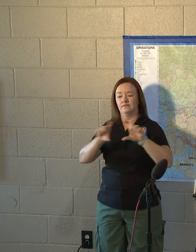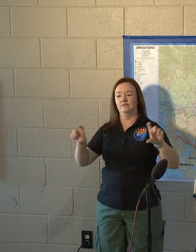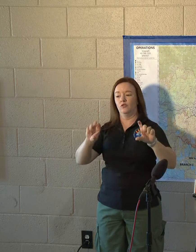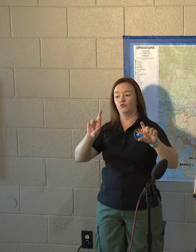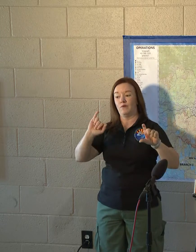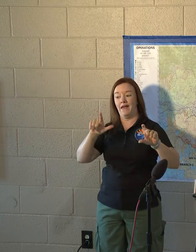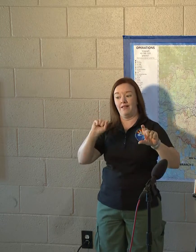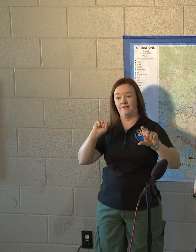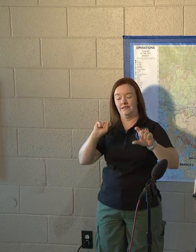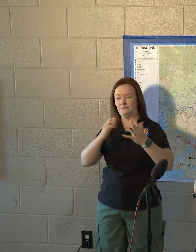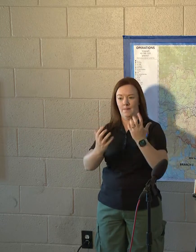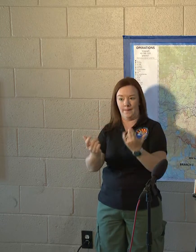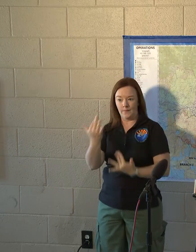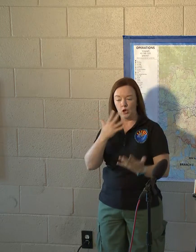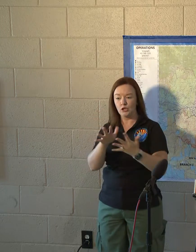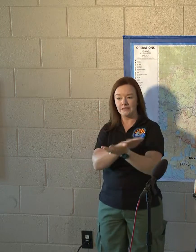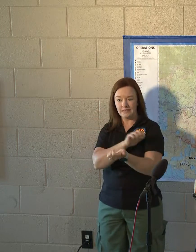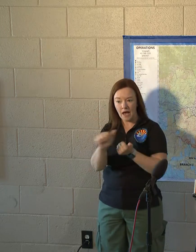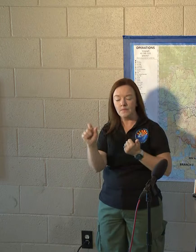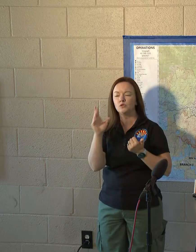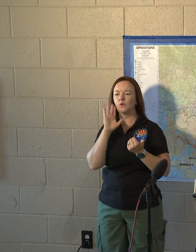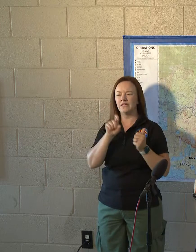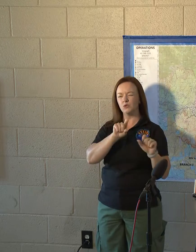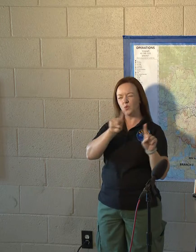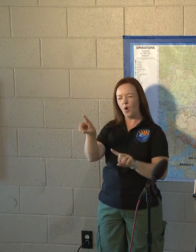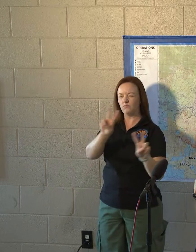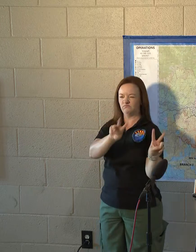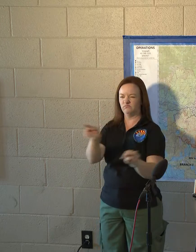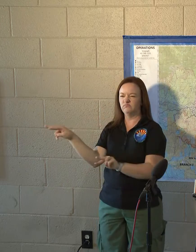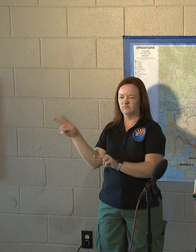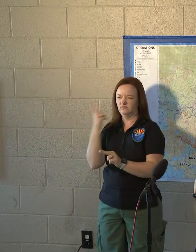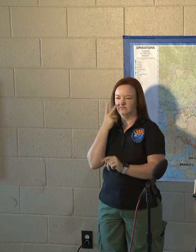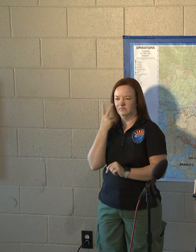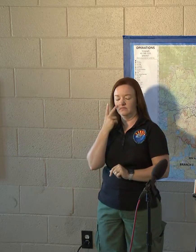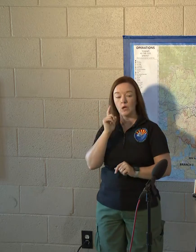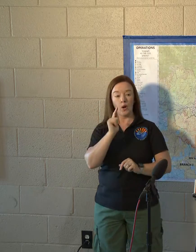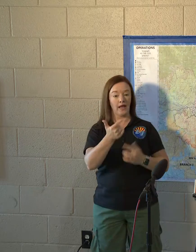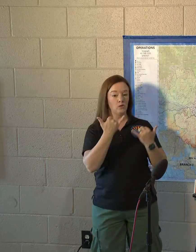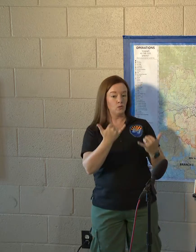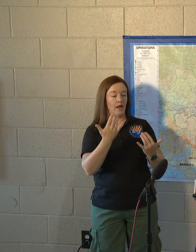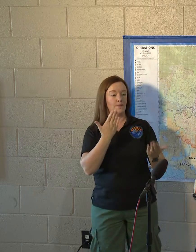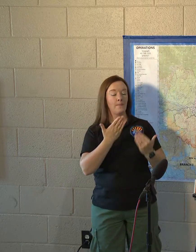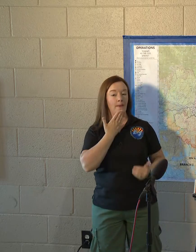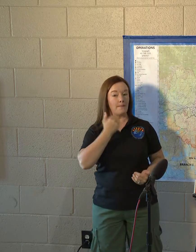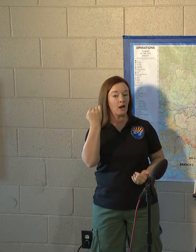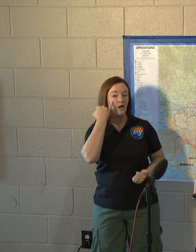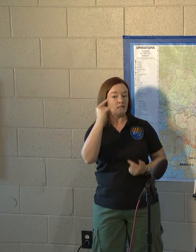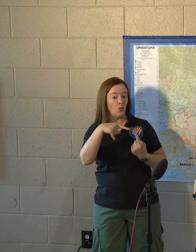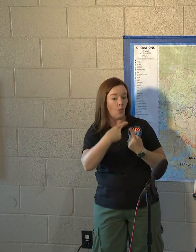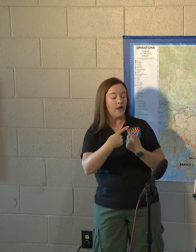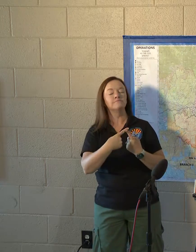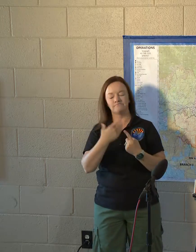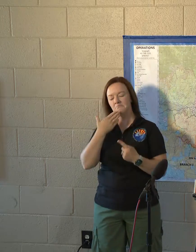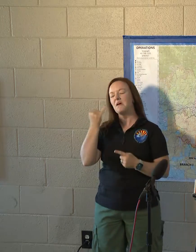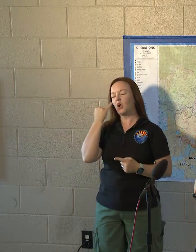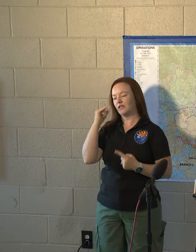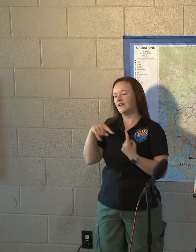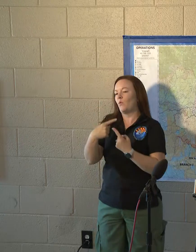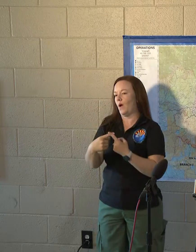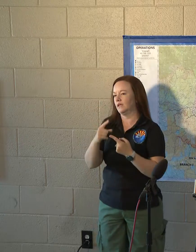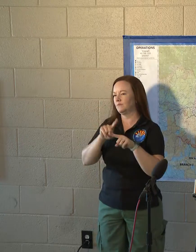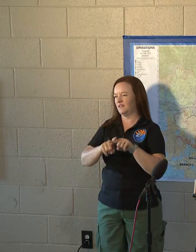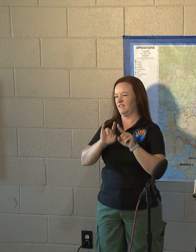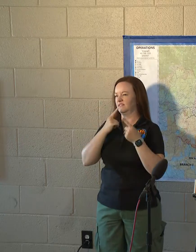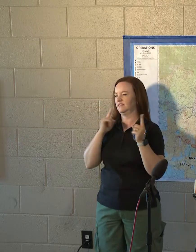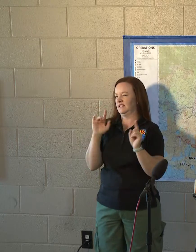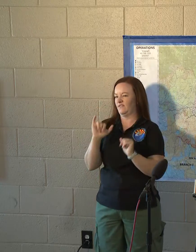be contingent on their ability to get in and do the things they need to open the highway. But later today, you might have a better ETA. We might have a better idea depending on the success of this